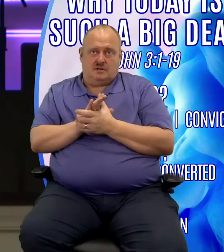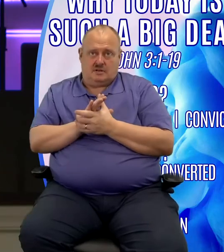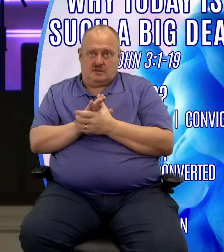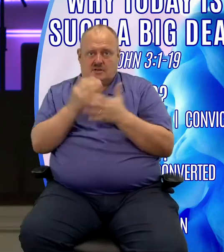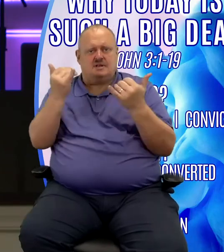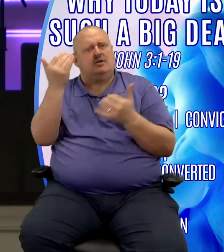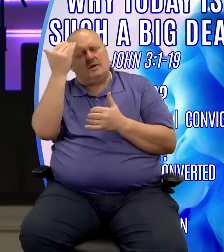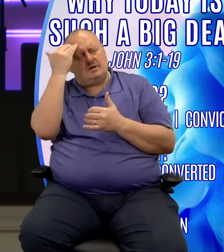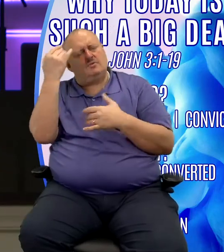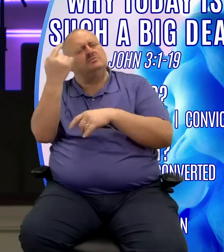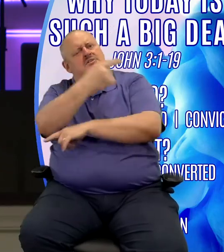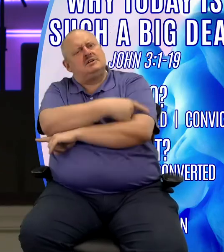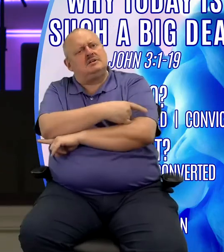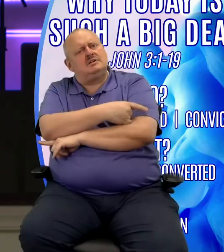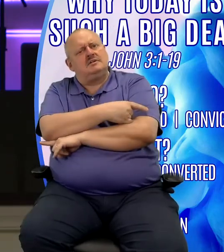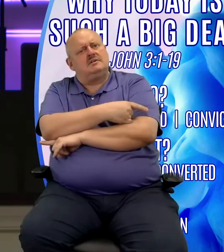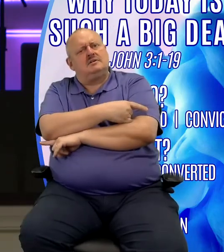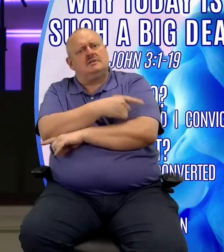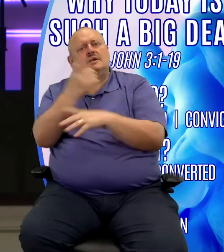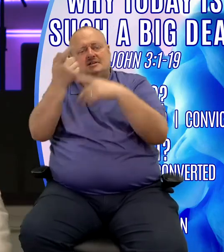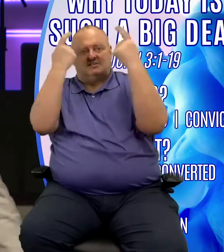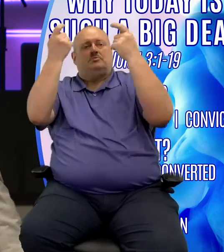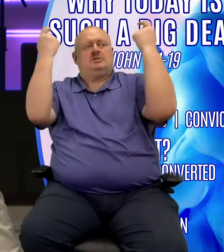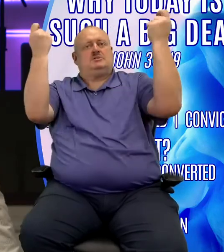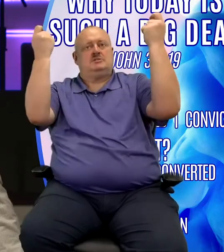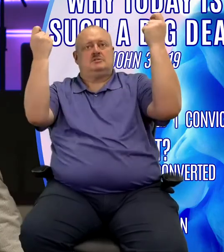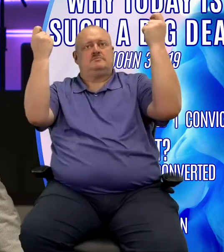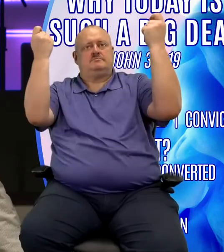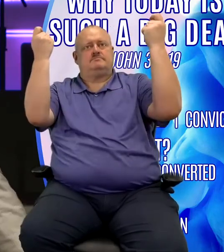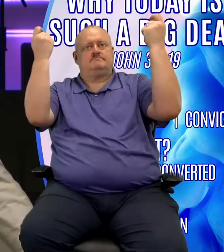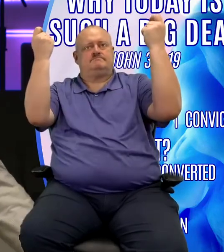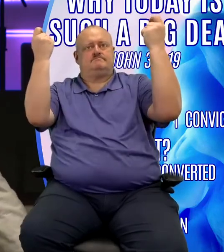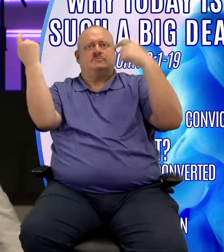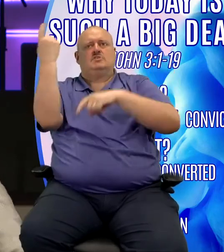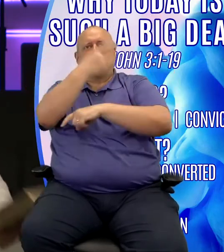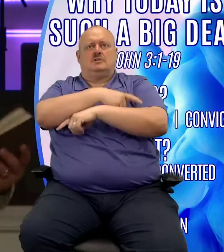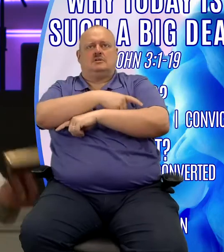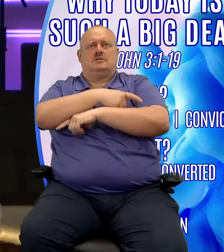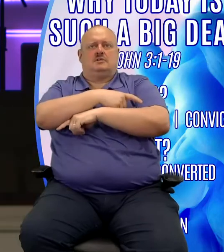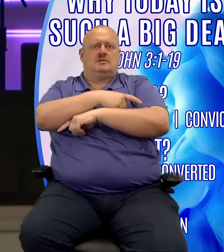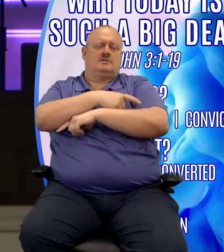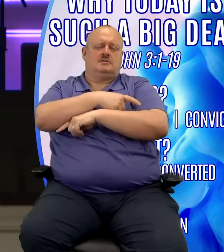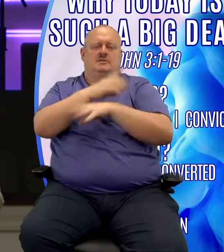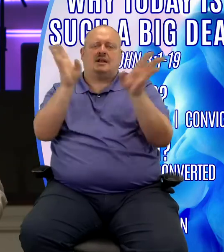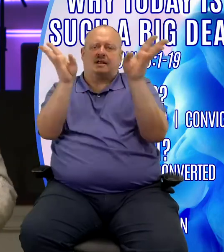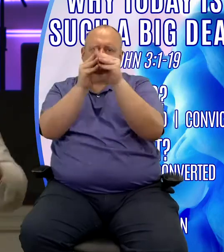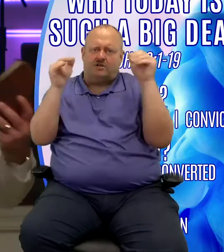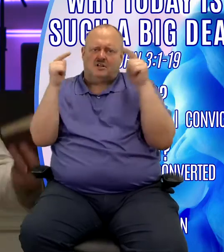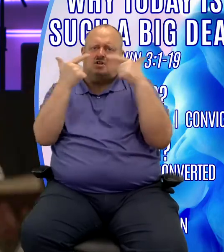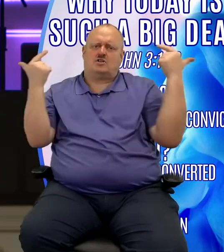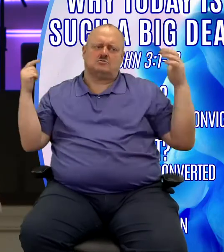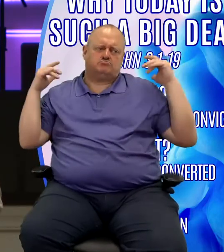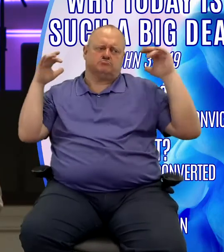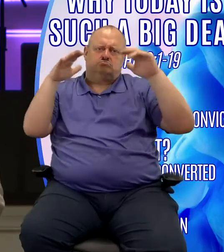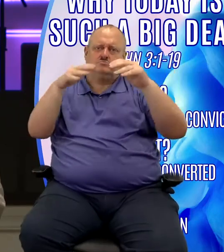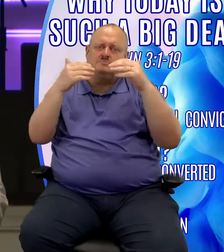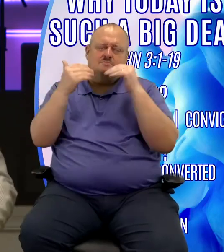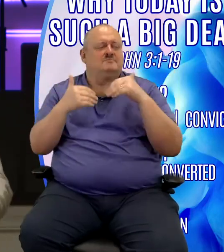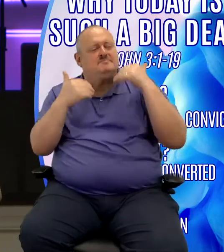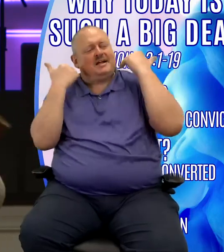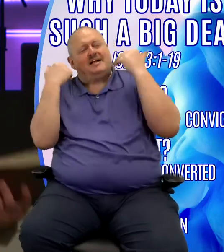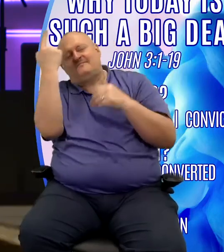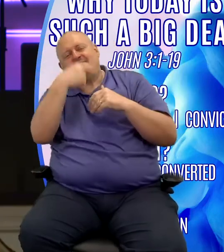that today is a day of celebration. Today is a day that we typically would gather in large groups and there's smiles on our faces